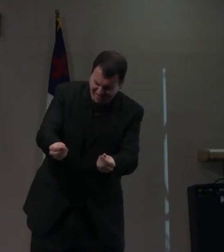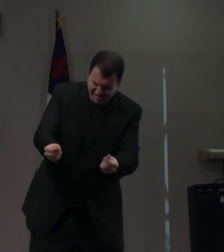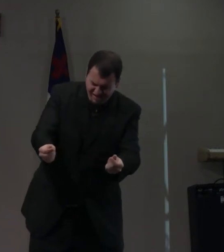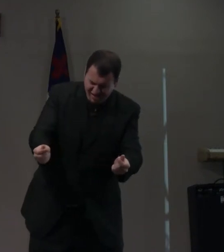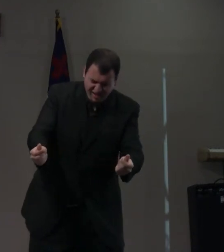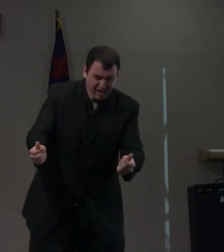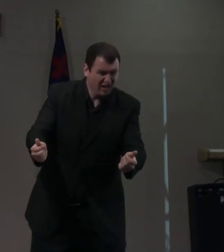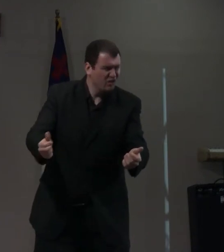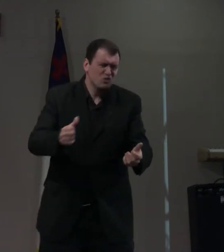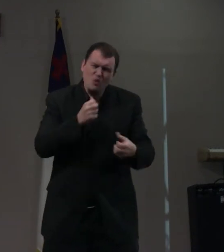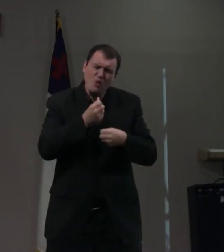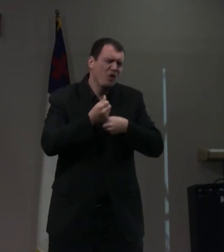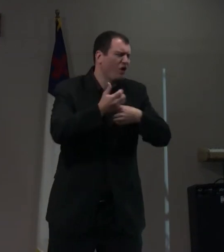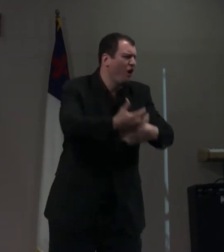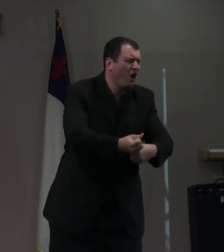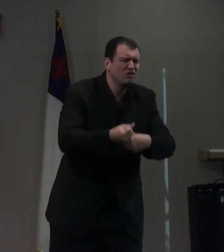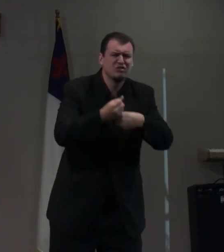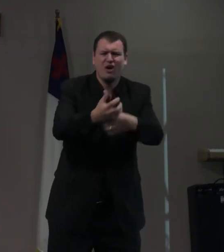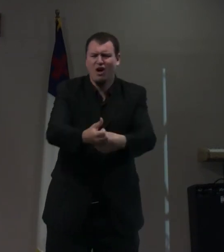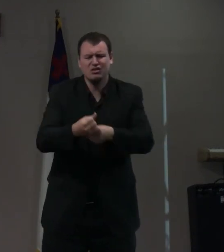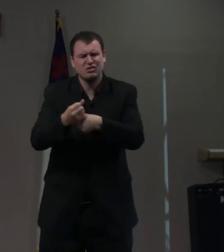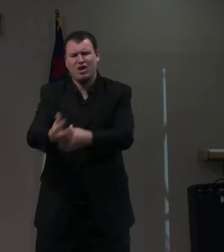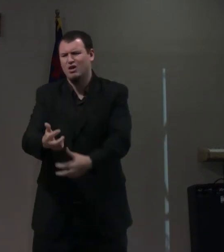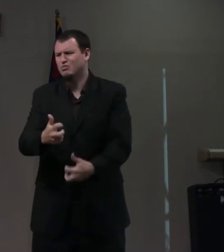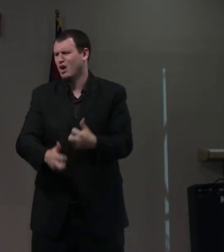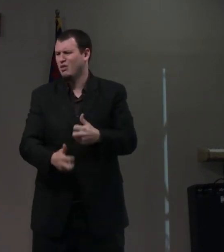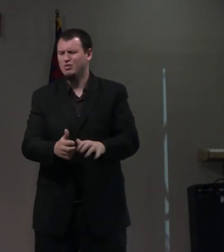I encourage you to solve problems, don't cause them.